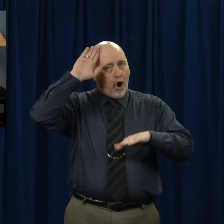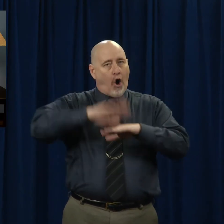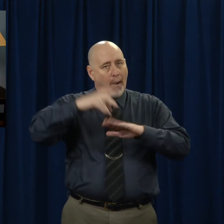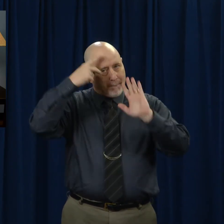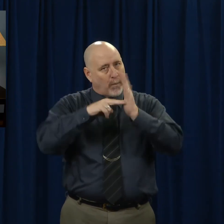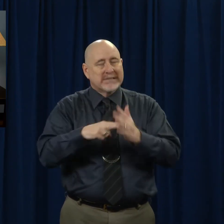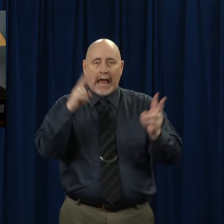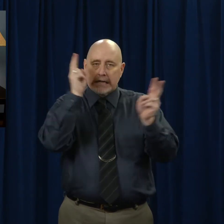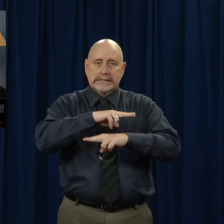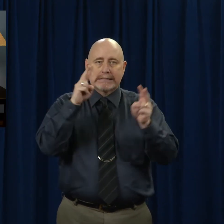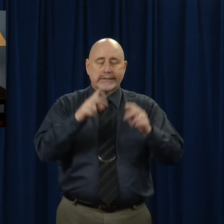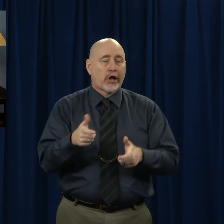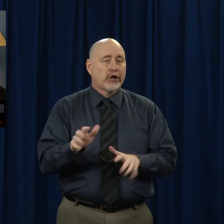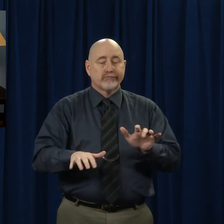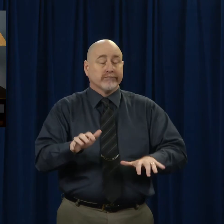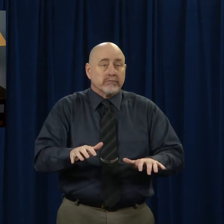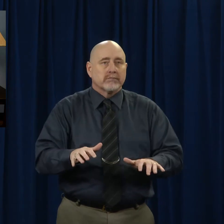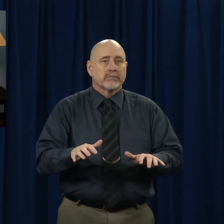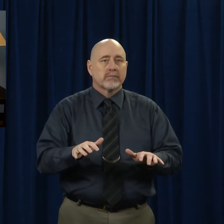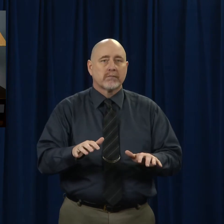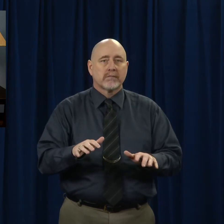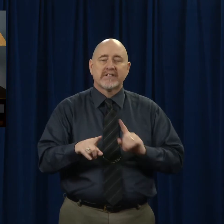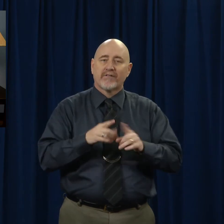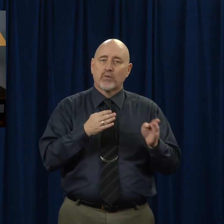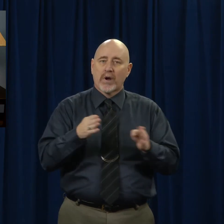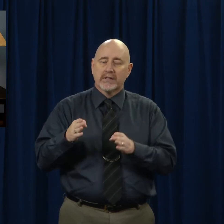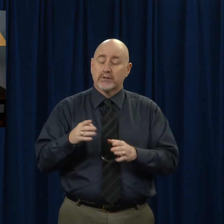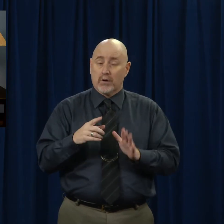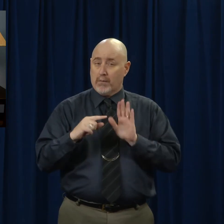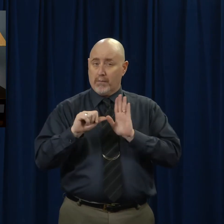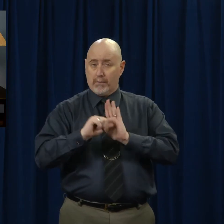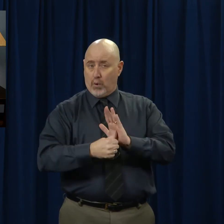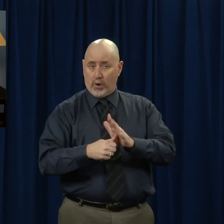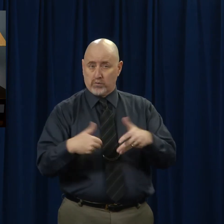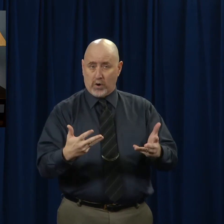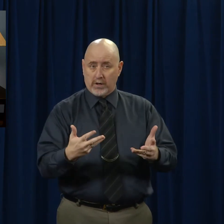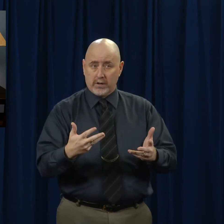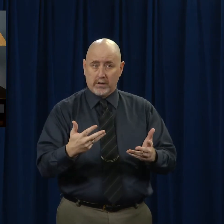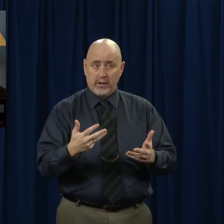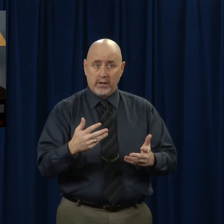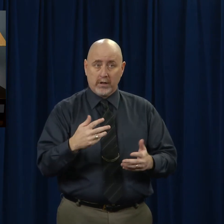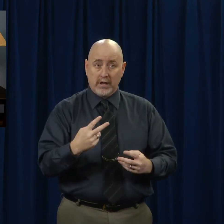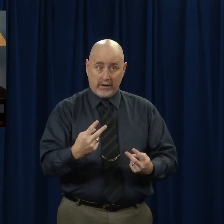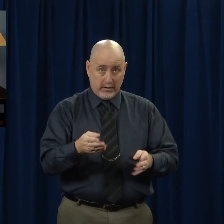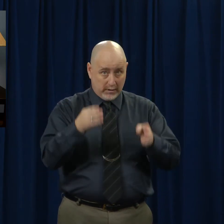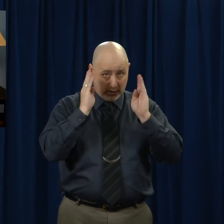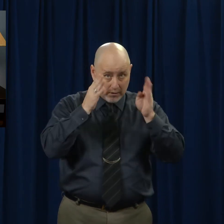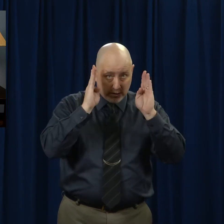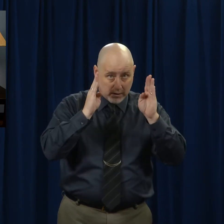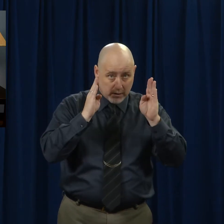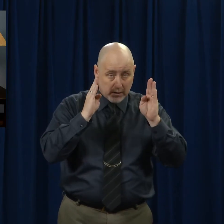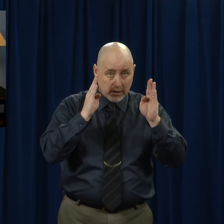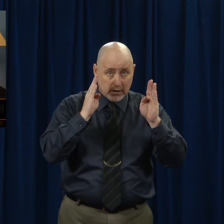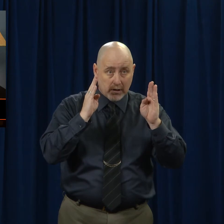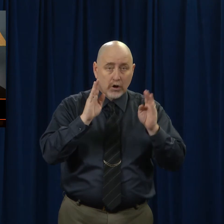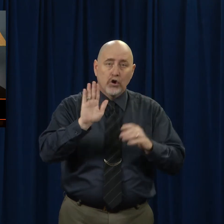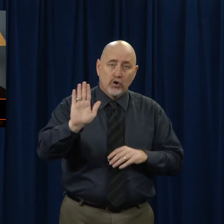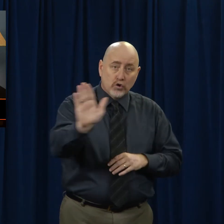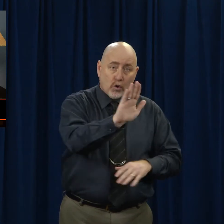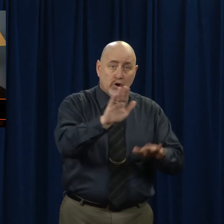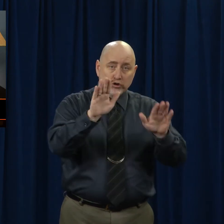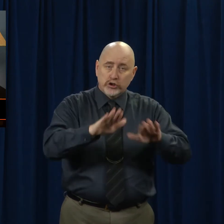it was accidental that he just came upon it one way or another. The point that I want to make is that, and you have to hear me say this, is that